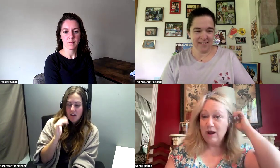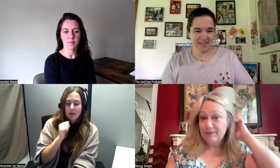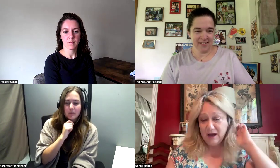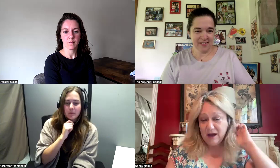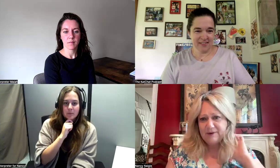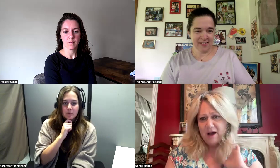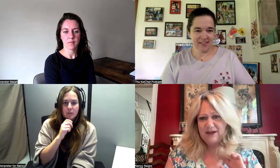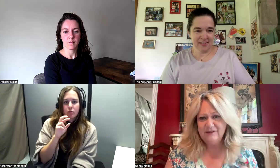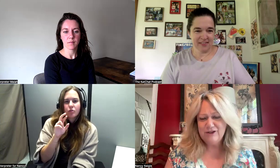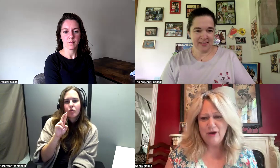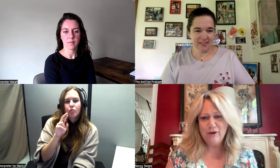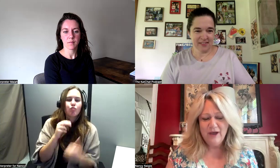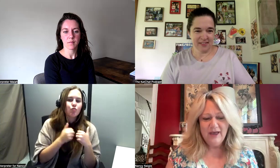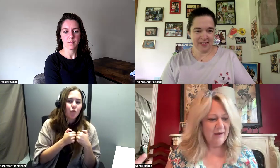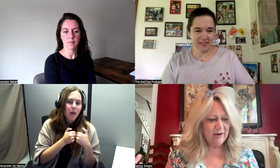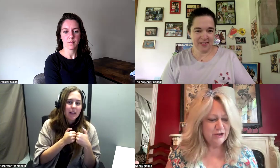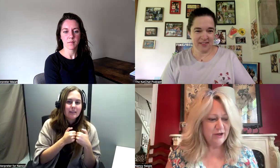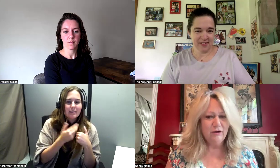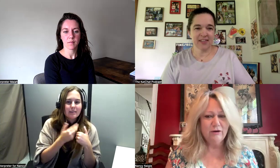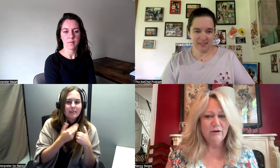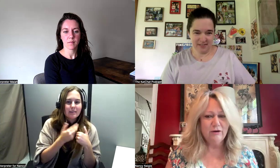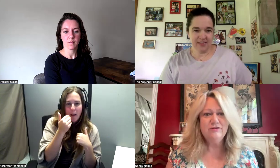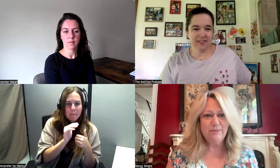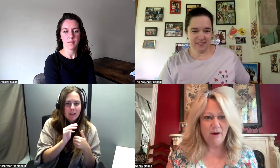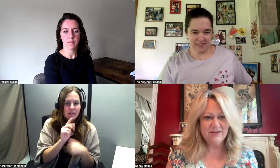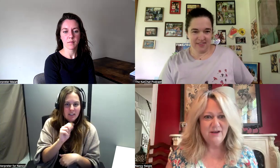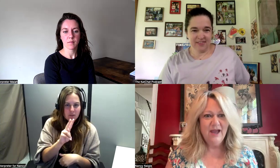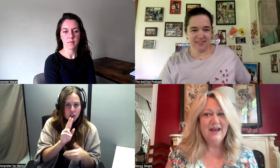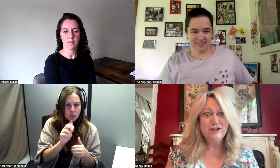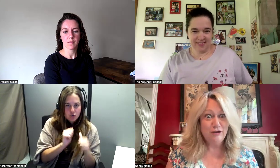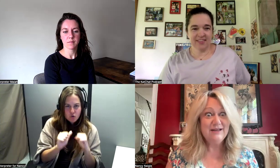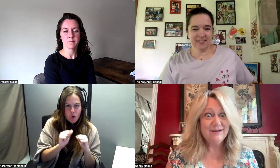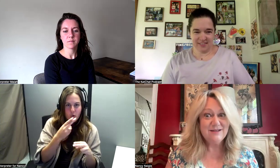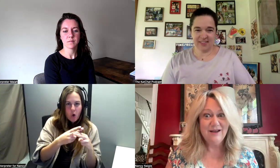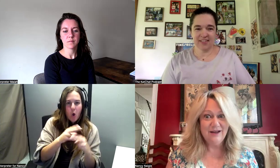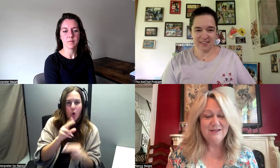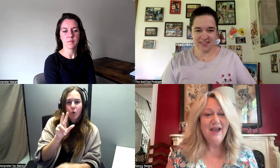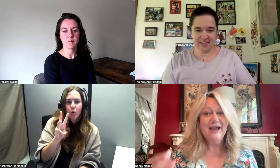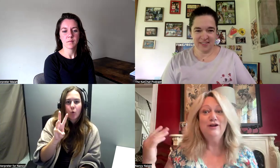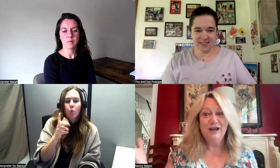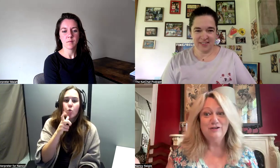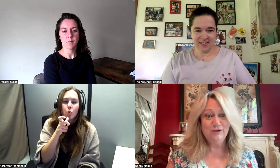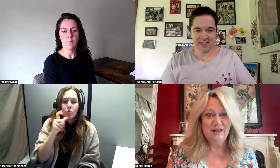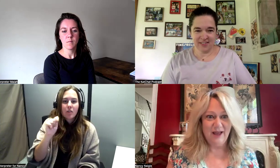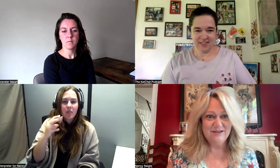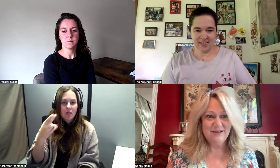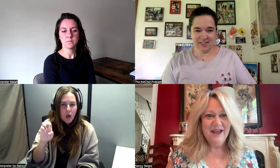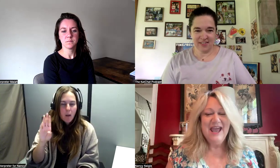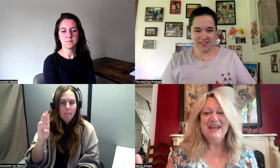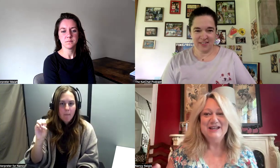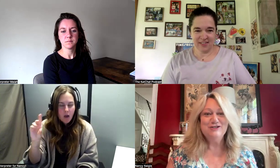like a rom-com comedy show, half-hour show called Who's the Boss, and had Tony Danza in it, and Judith